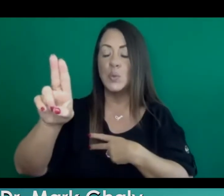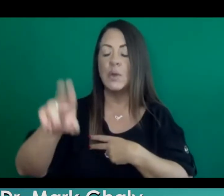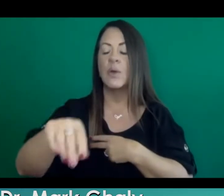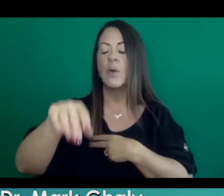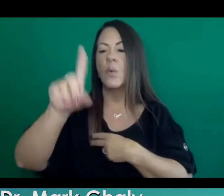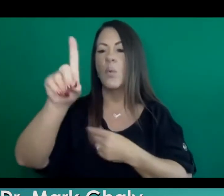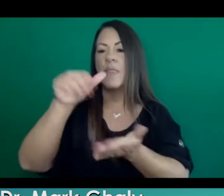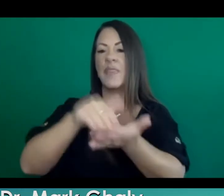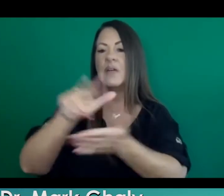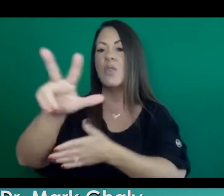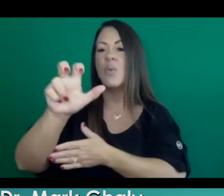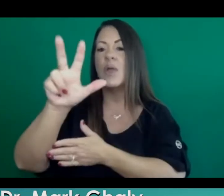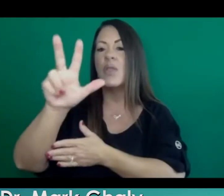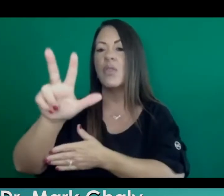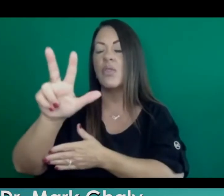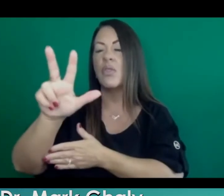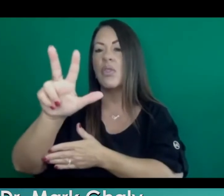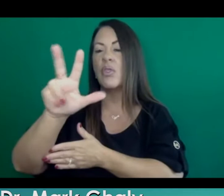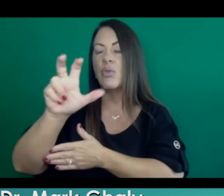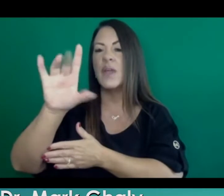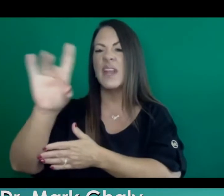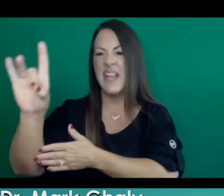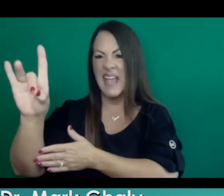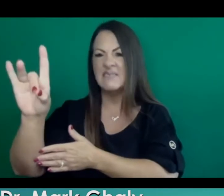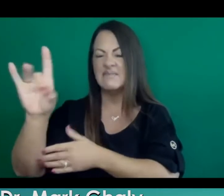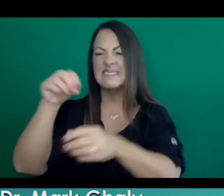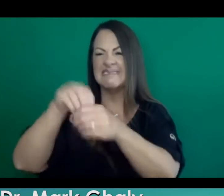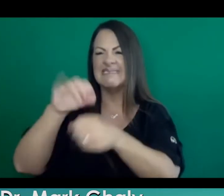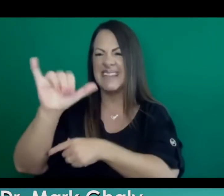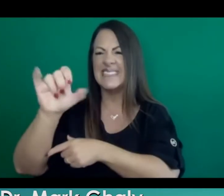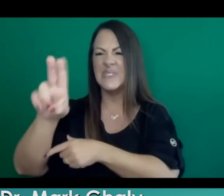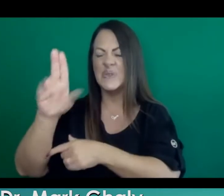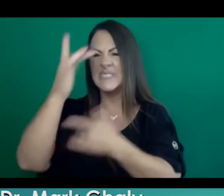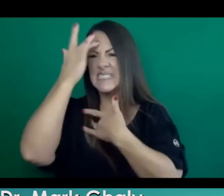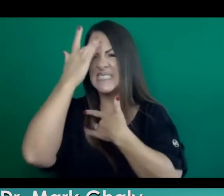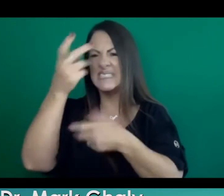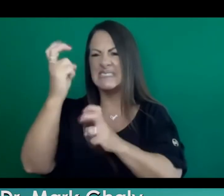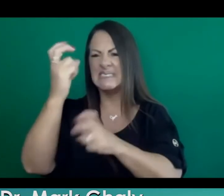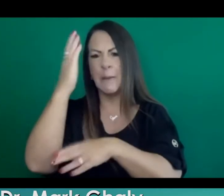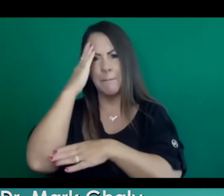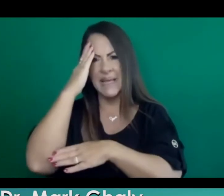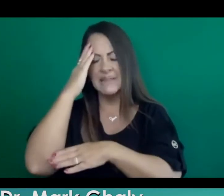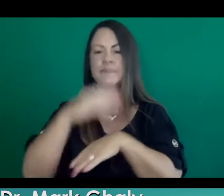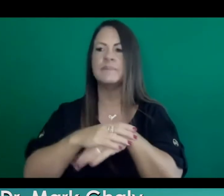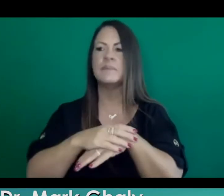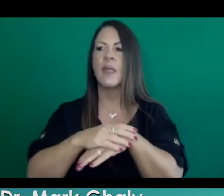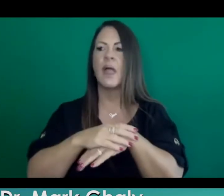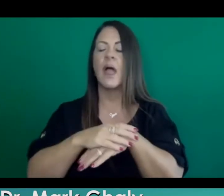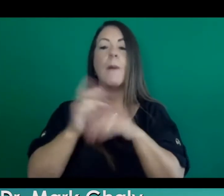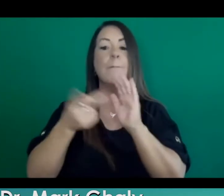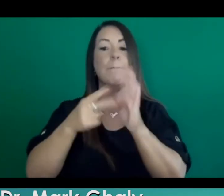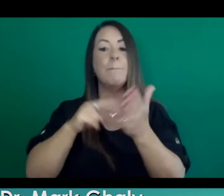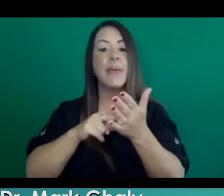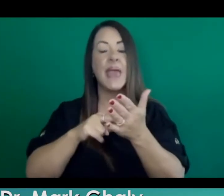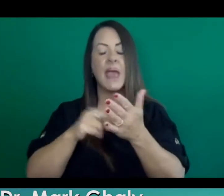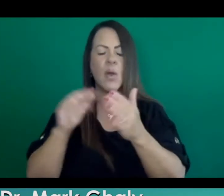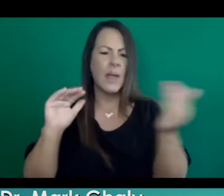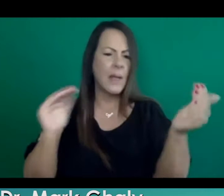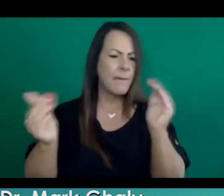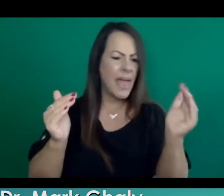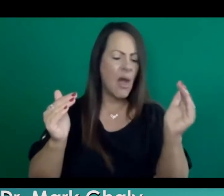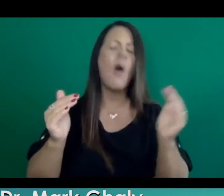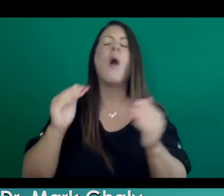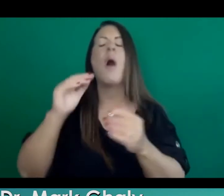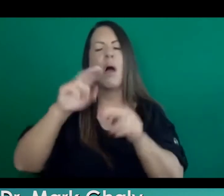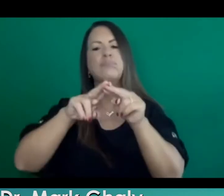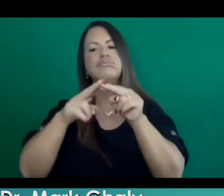1,388 people with COVID-19 in our ICU beds across the state is down about 18%. So all